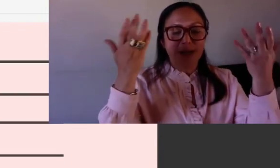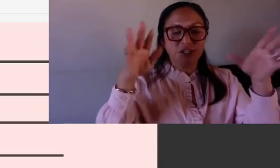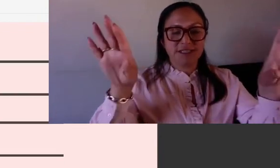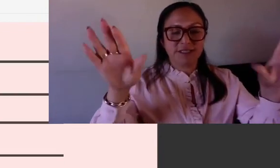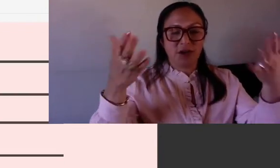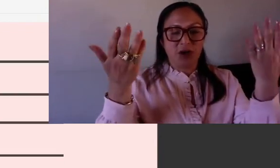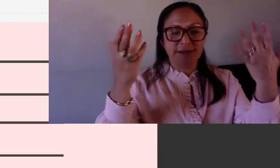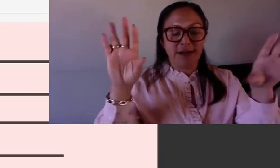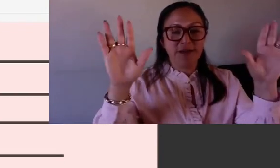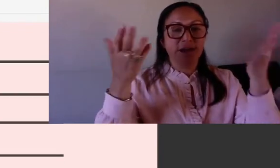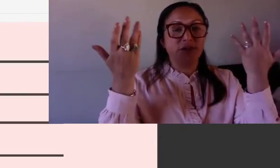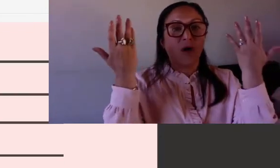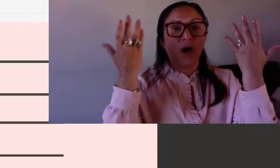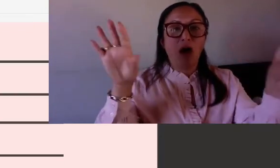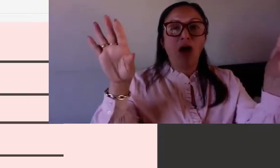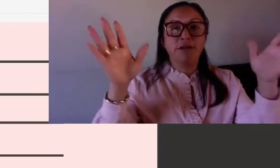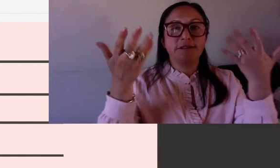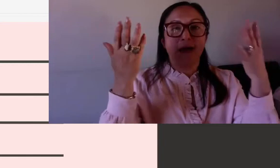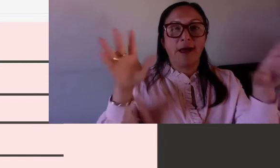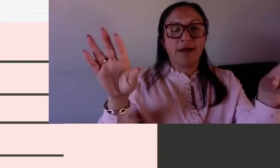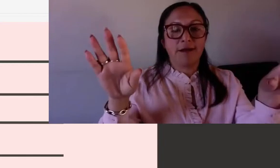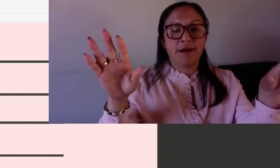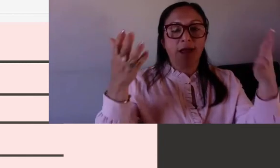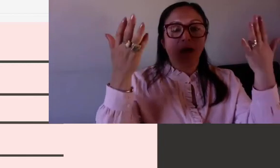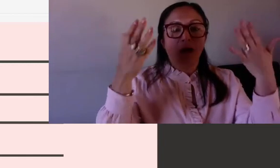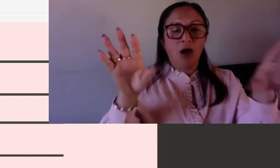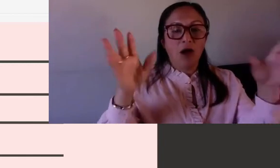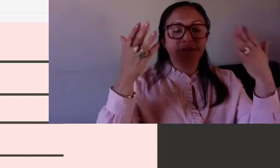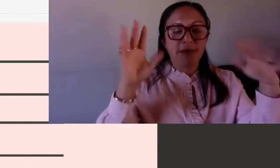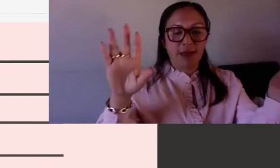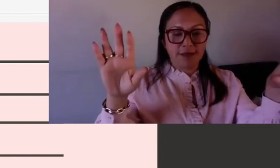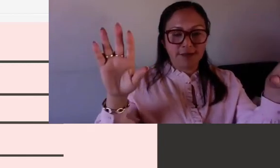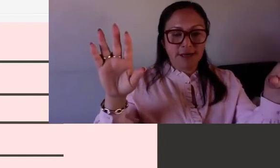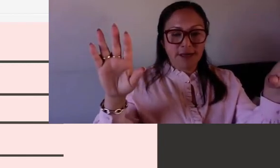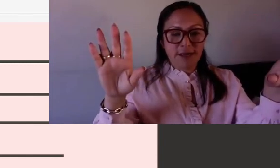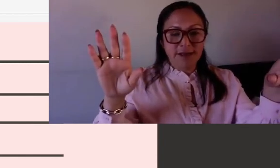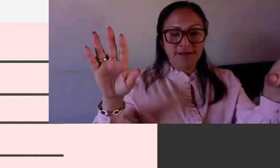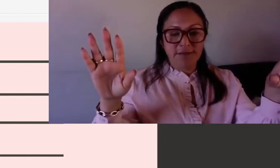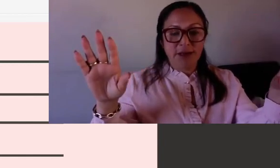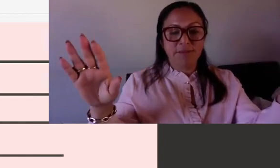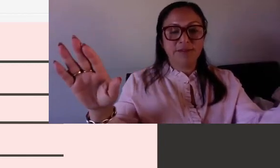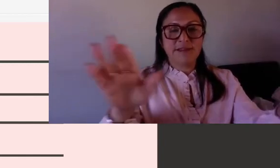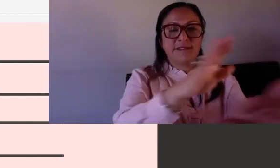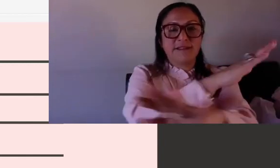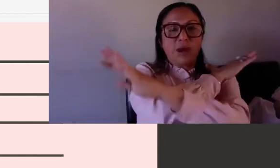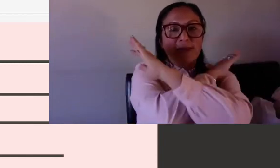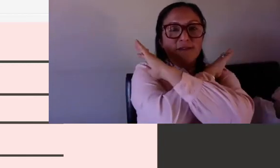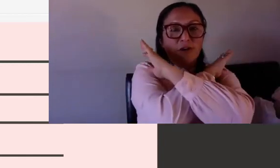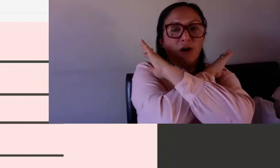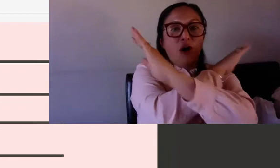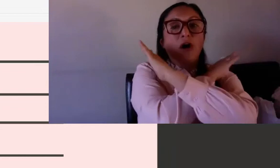So I mentioned this is all done. You could do all done, all done. And sometimes this is